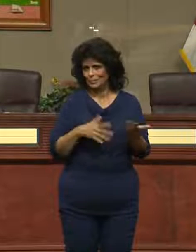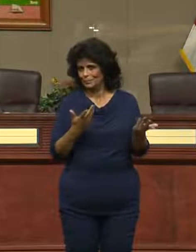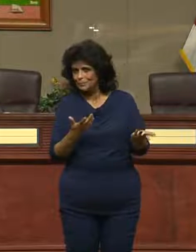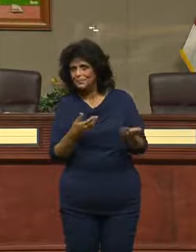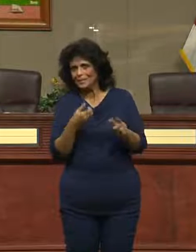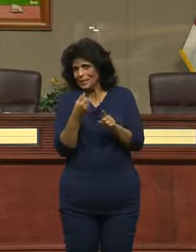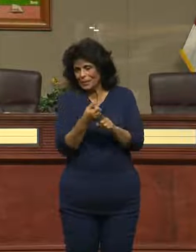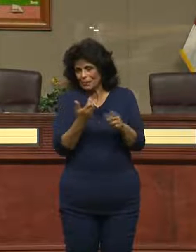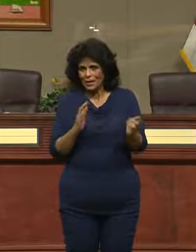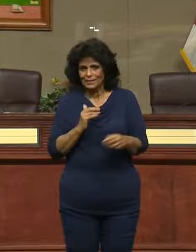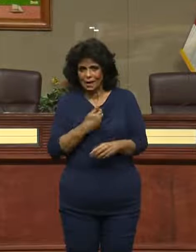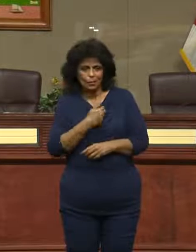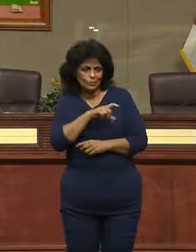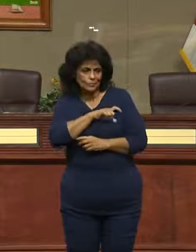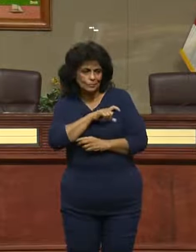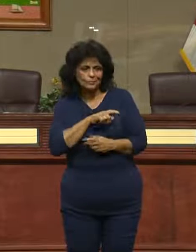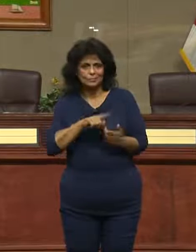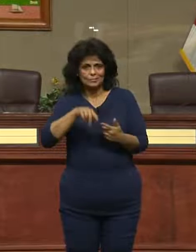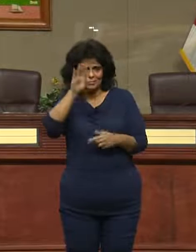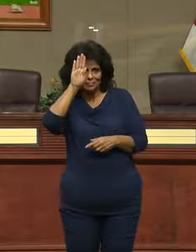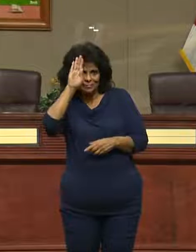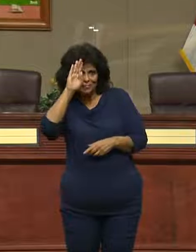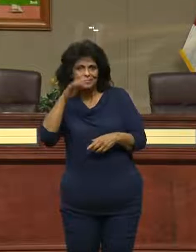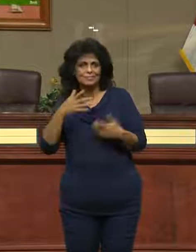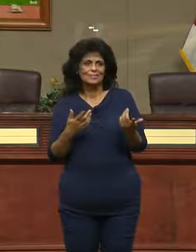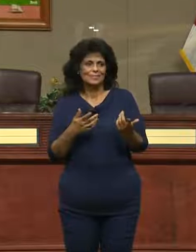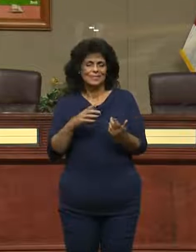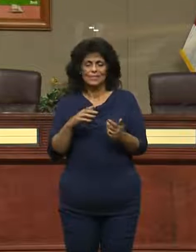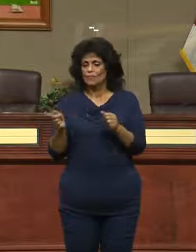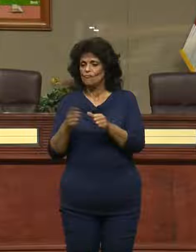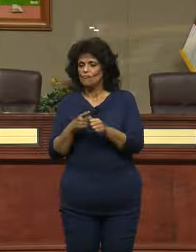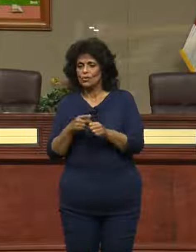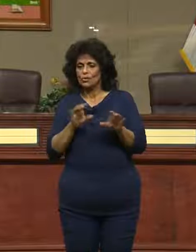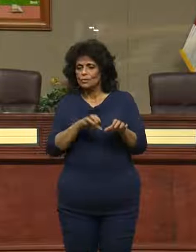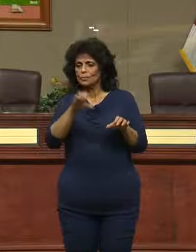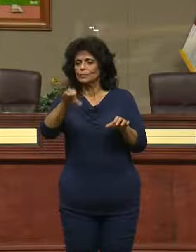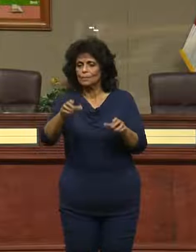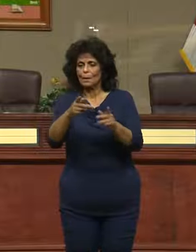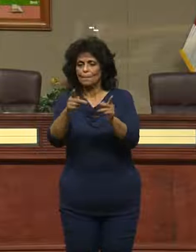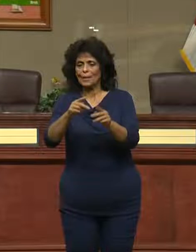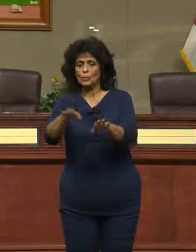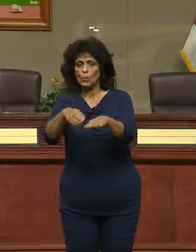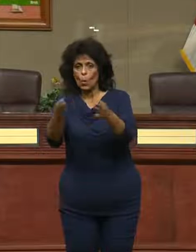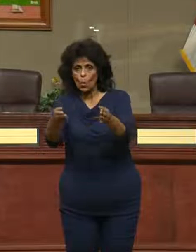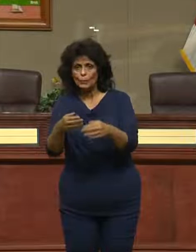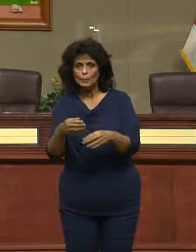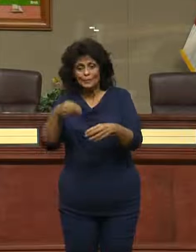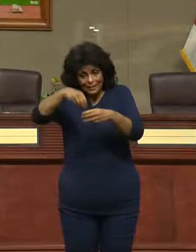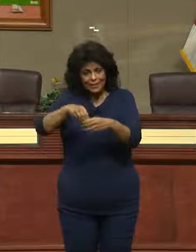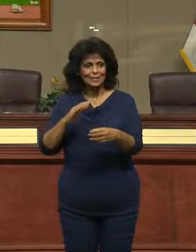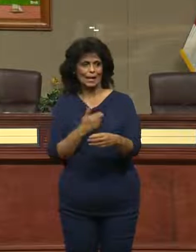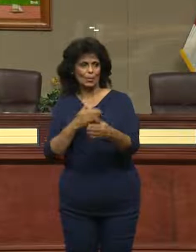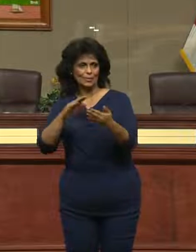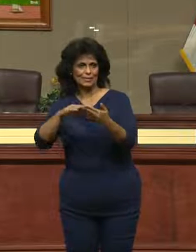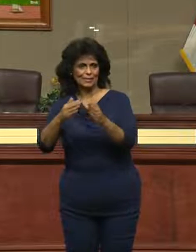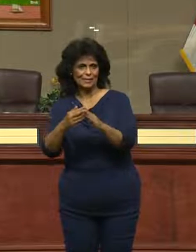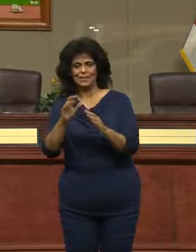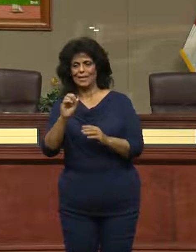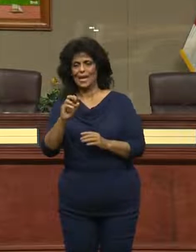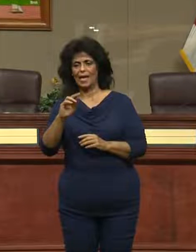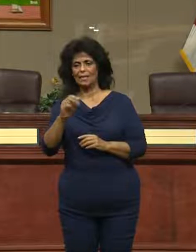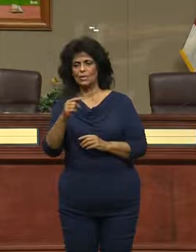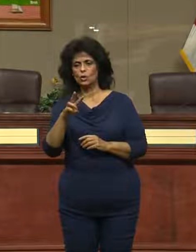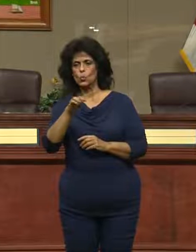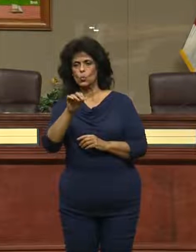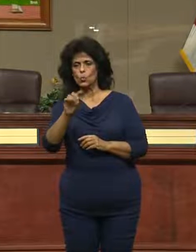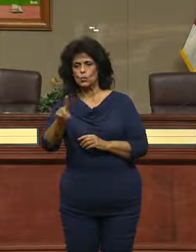then the spoke site that we chose, the first one that will open, is in the city also at the Inglewood Center.